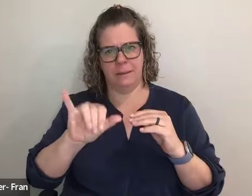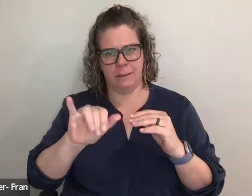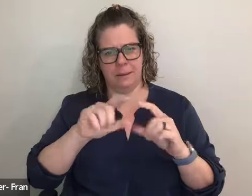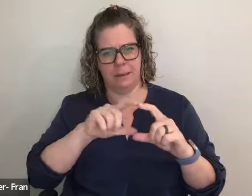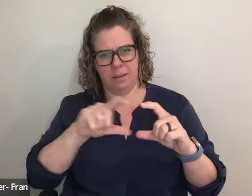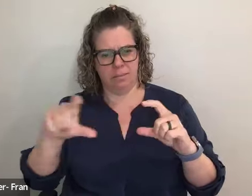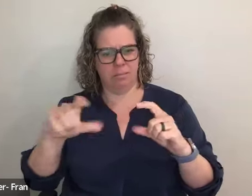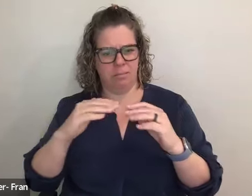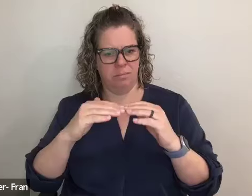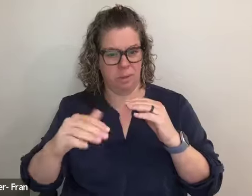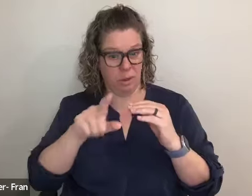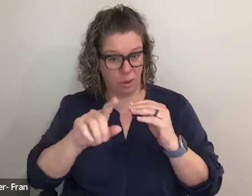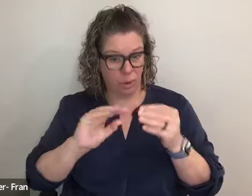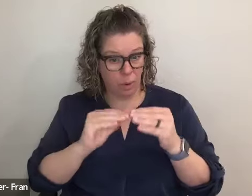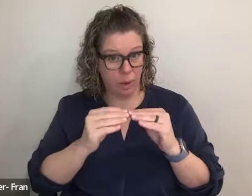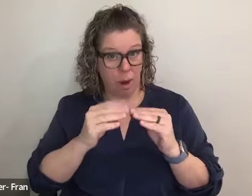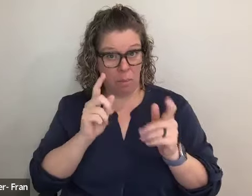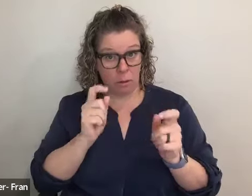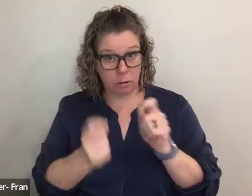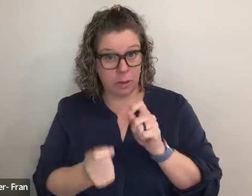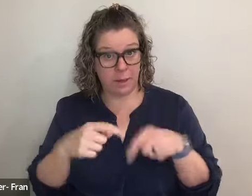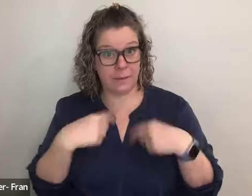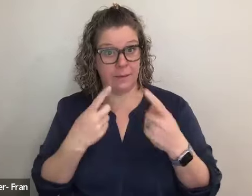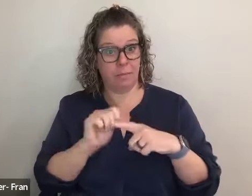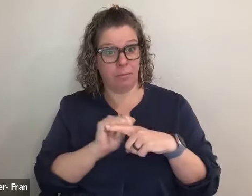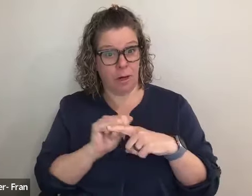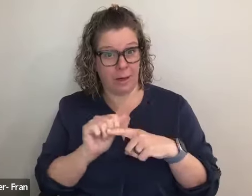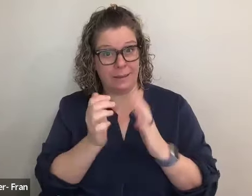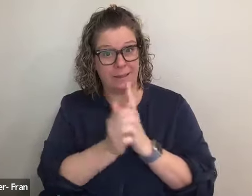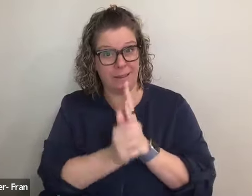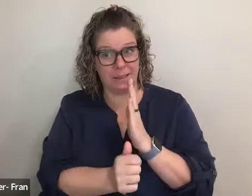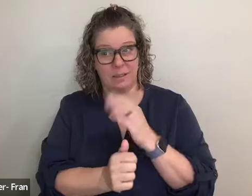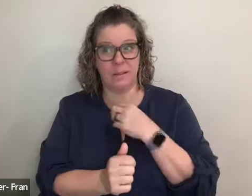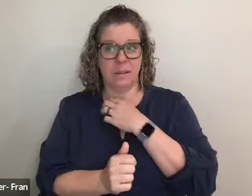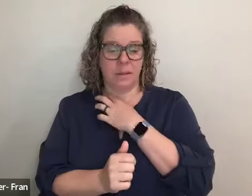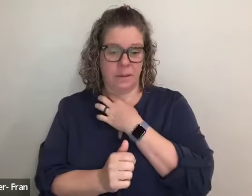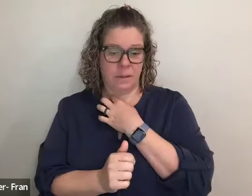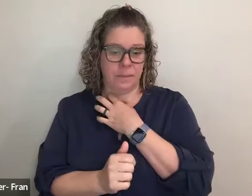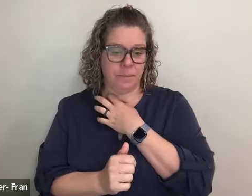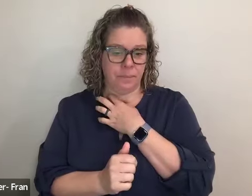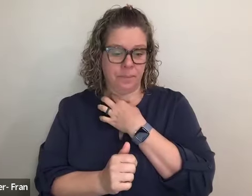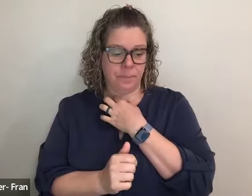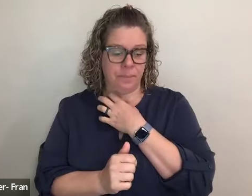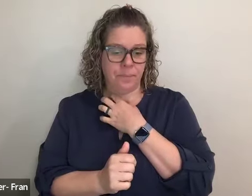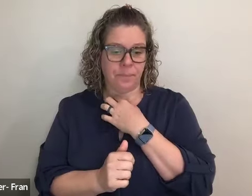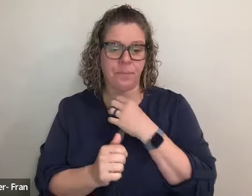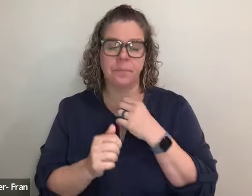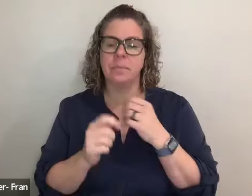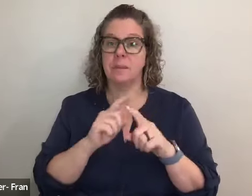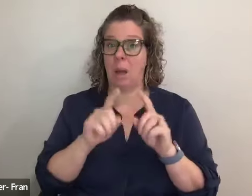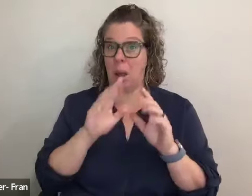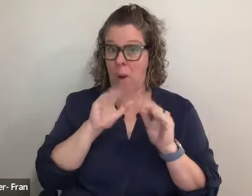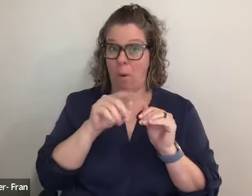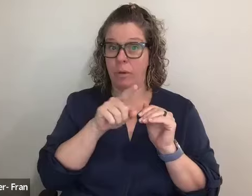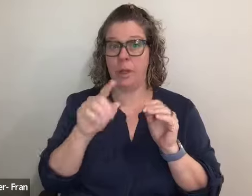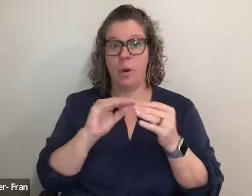And has your zone shifted? Thanks, Erica. Yeah, I can't remember what you were earlier, but